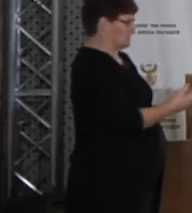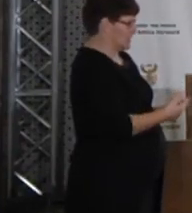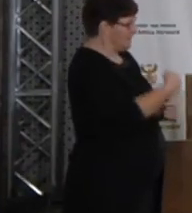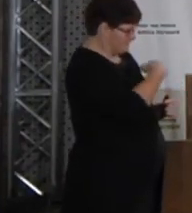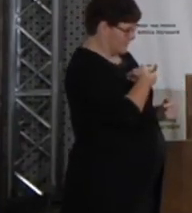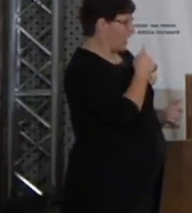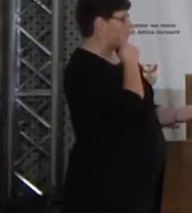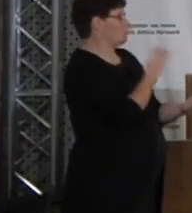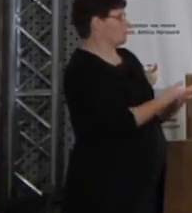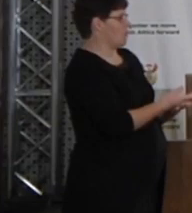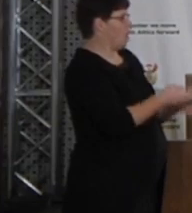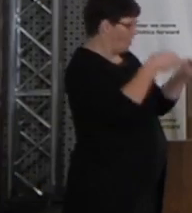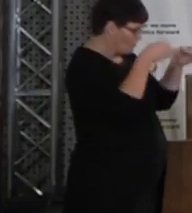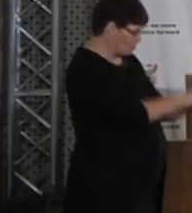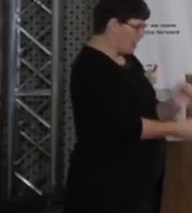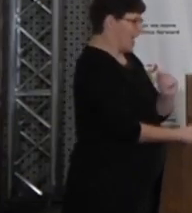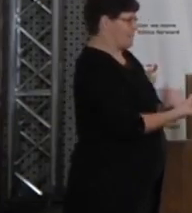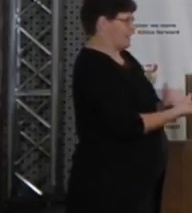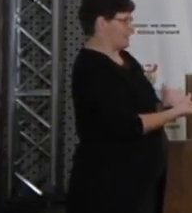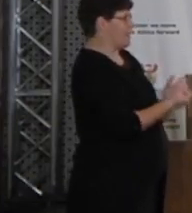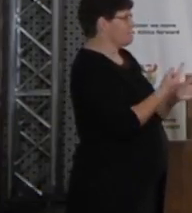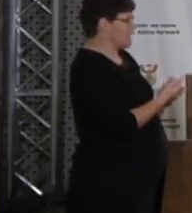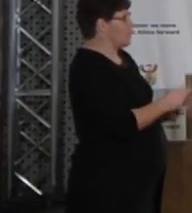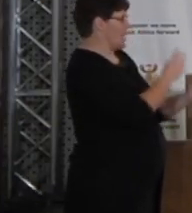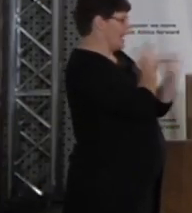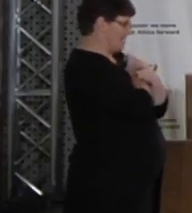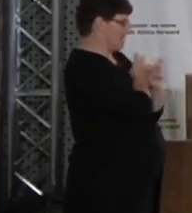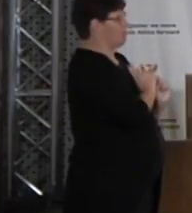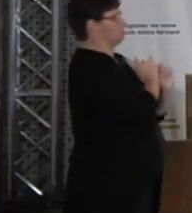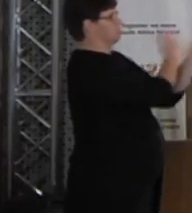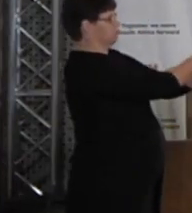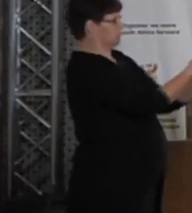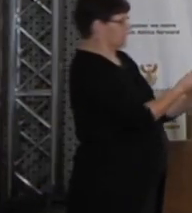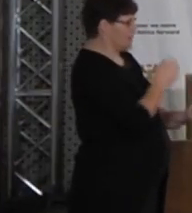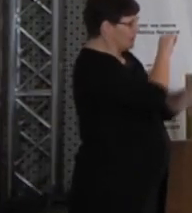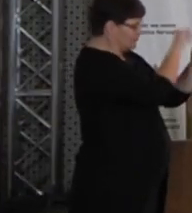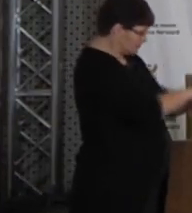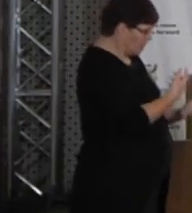So they need to take leave, and they need to have